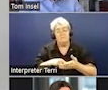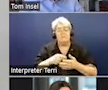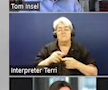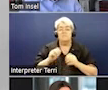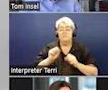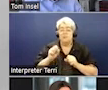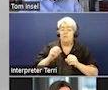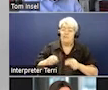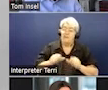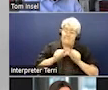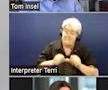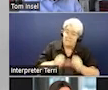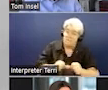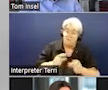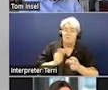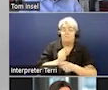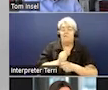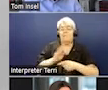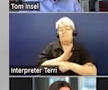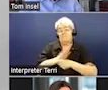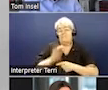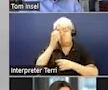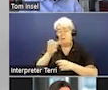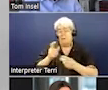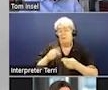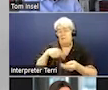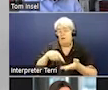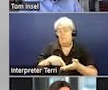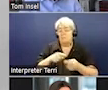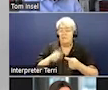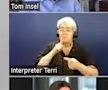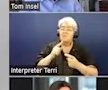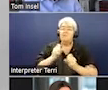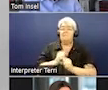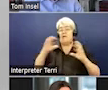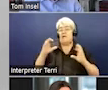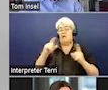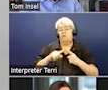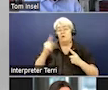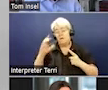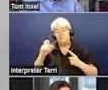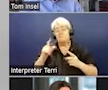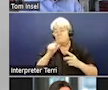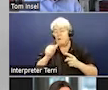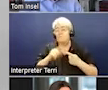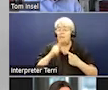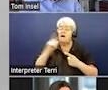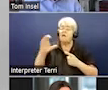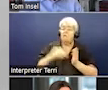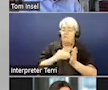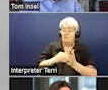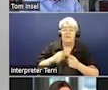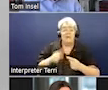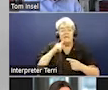and can create an actual business model around it that will allow it to scale not to hundreds, but to hundreds of millions. And I don't know that government